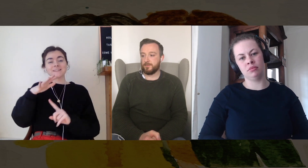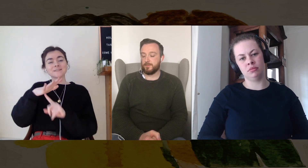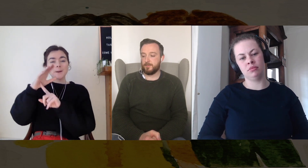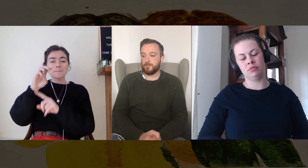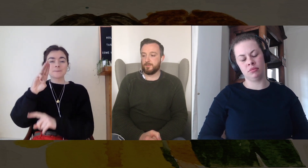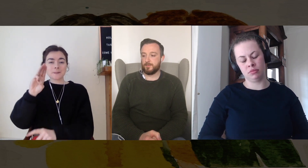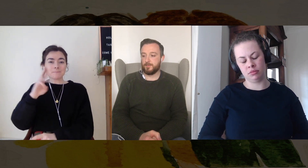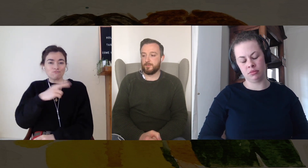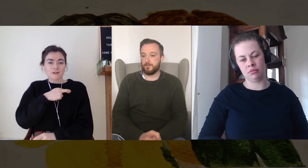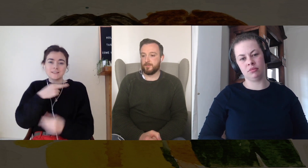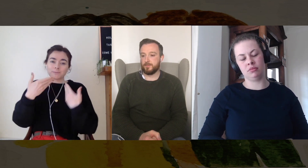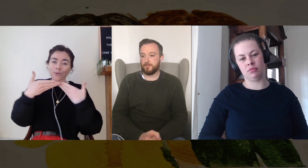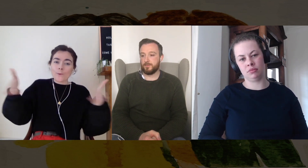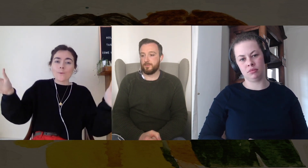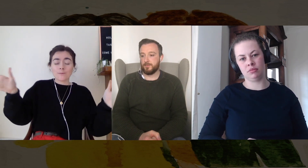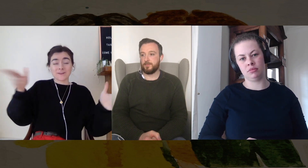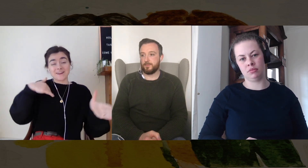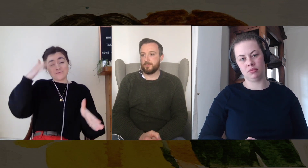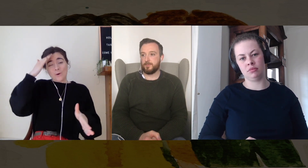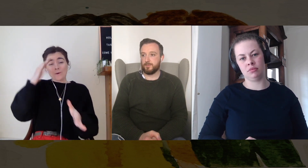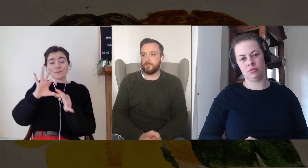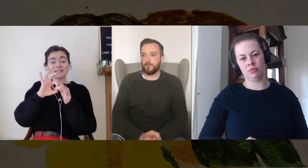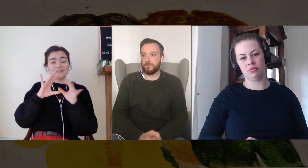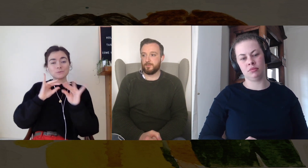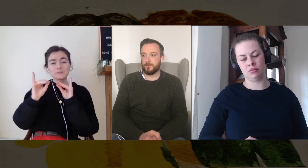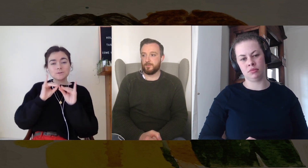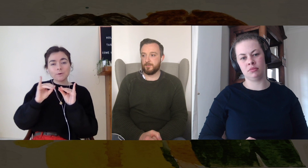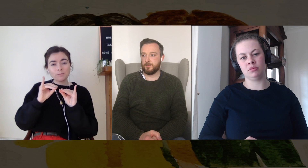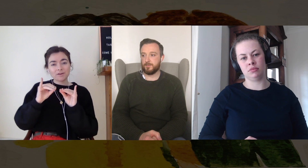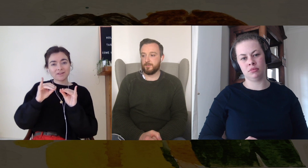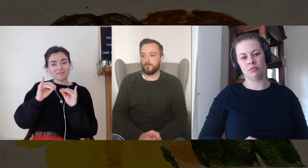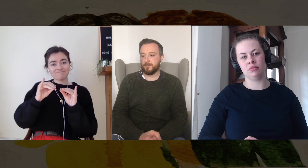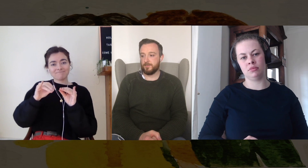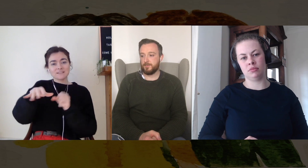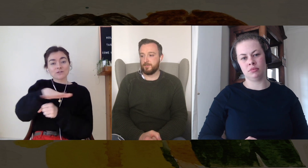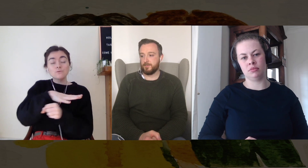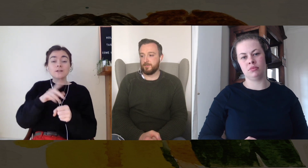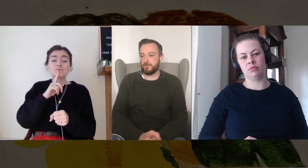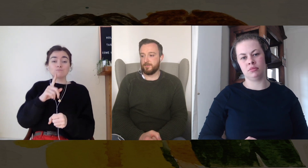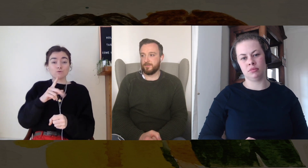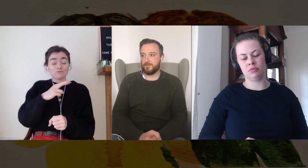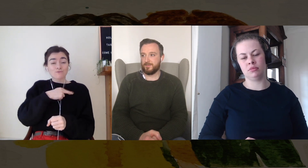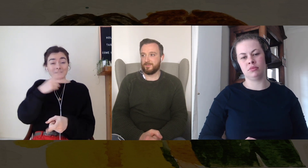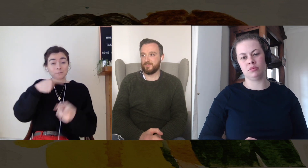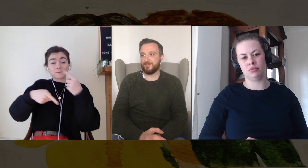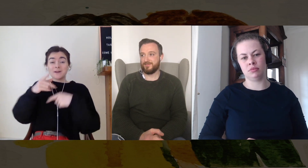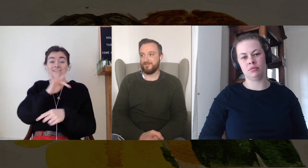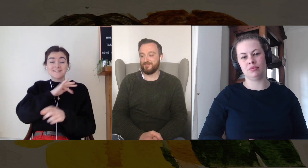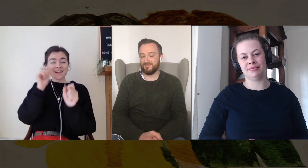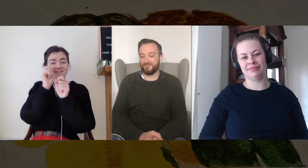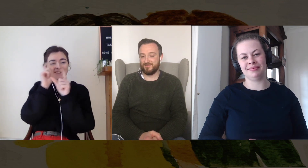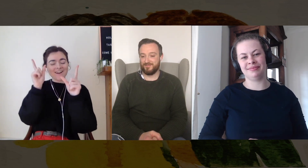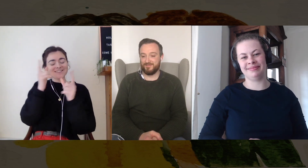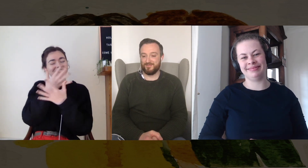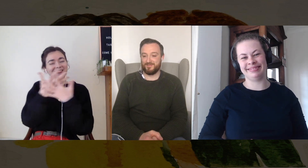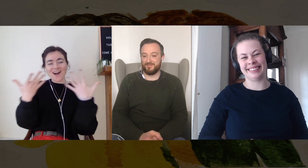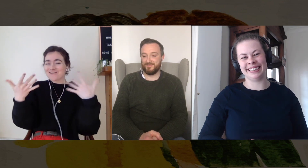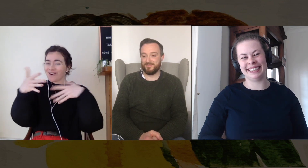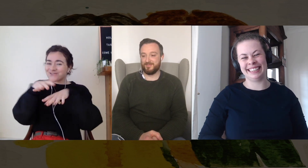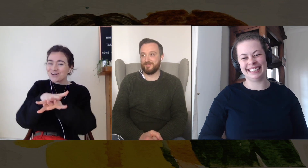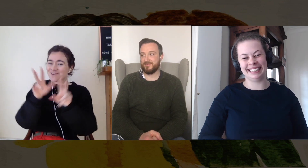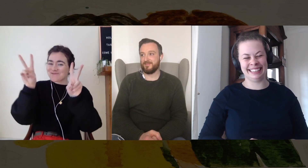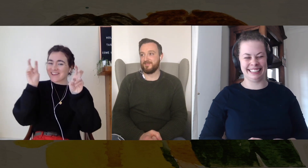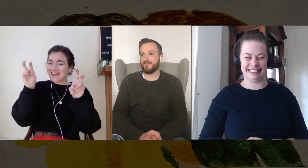I suppose being very open to it as well. I know when we had Teresa on, she was saying her like top